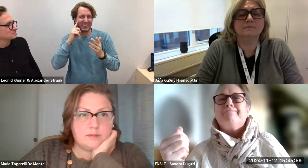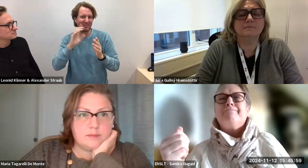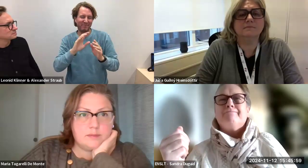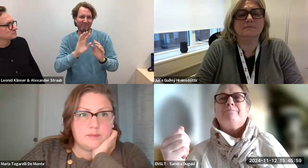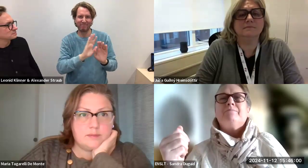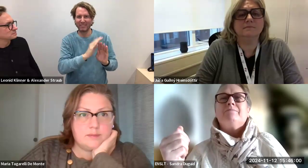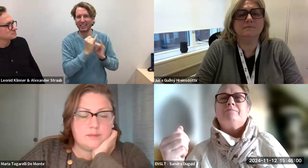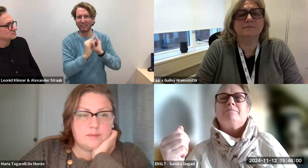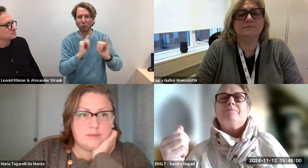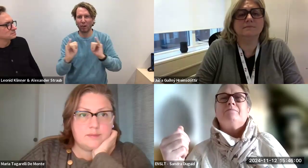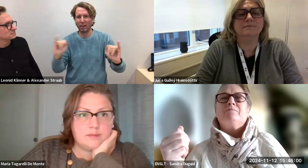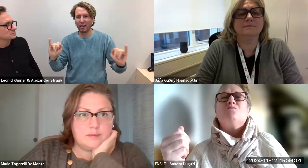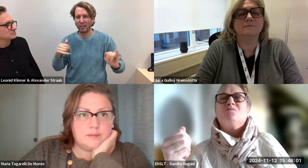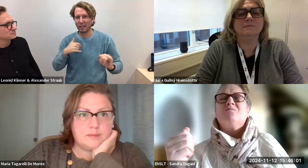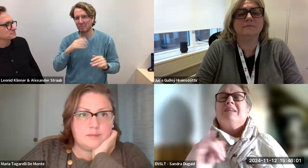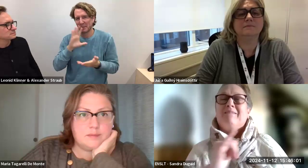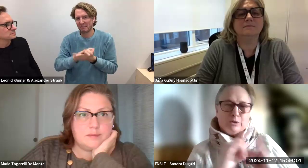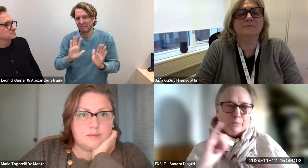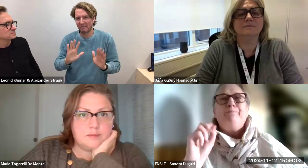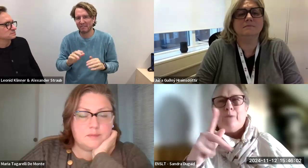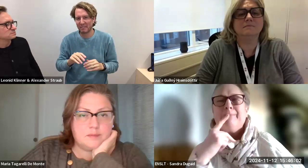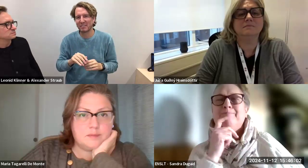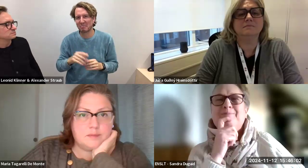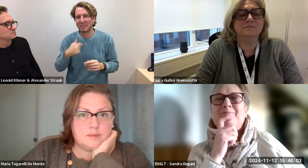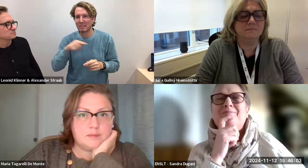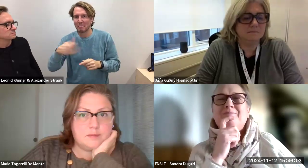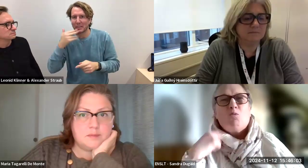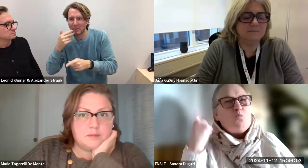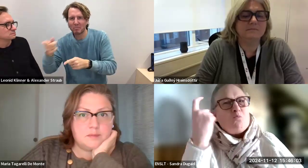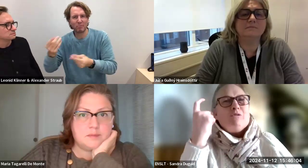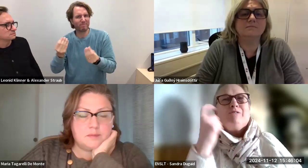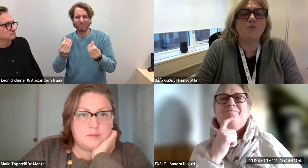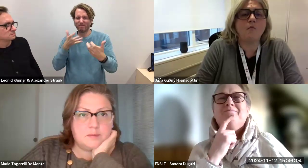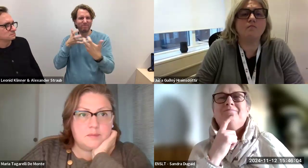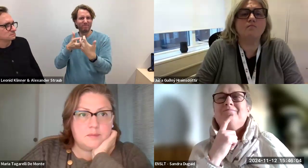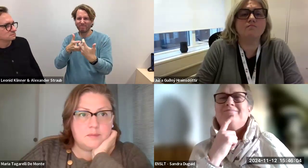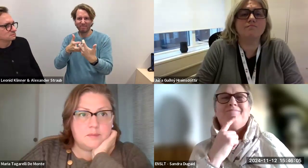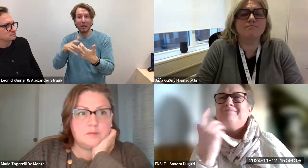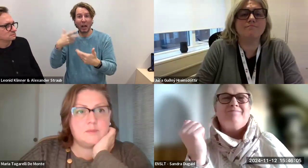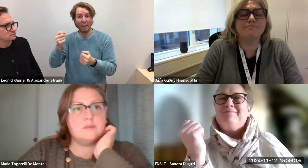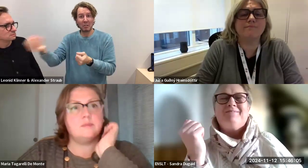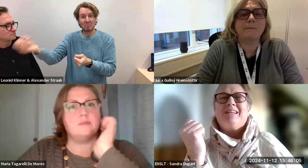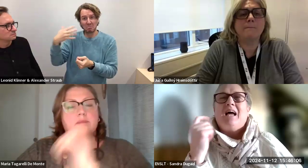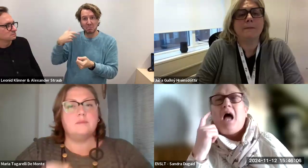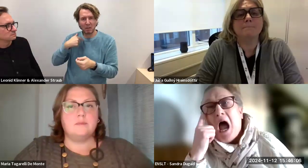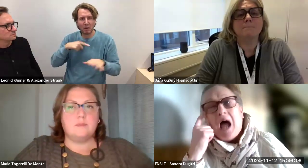different opinions shared in this very meeting. So I believe that the preference is really